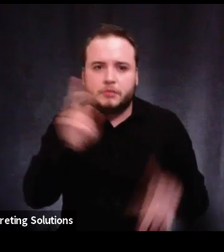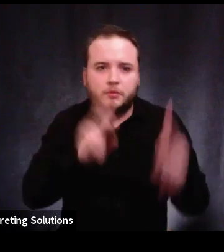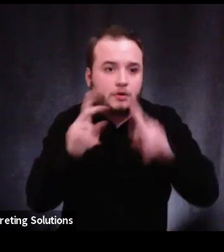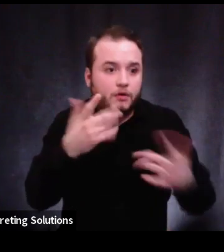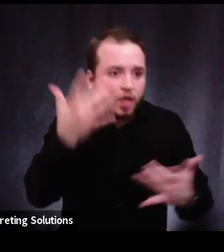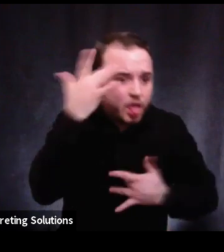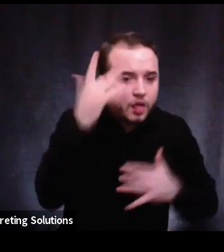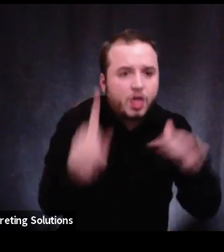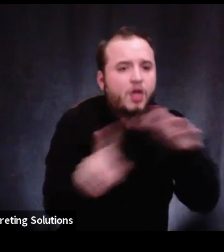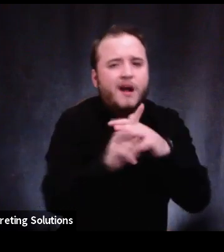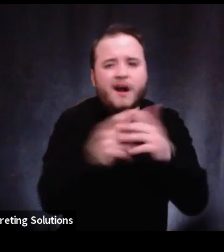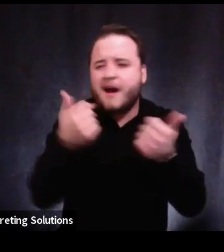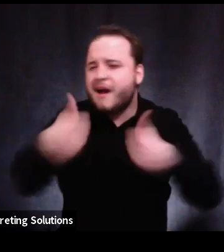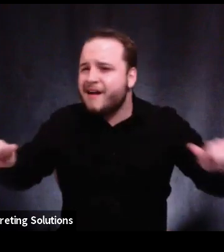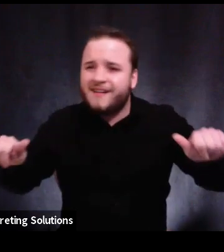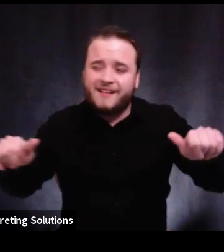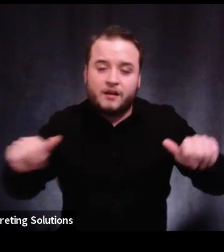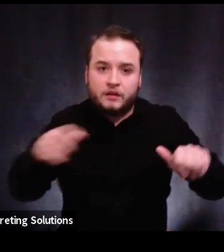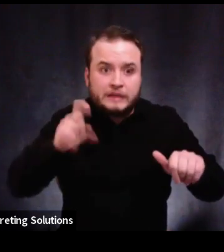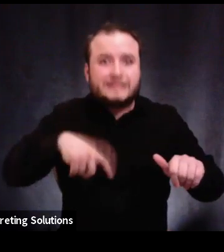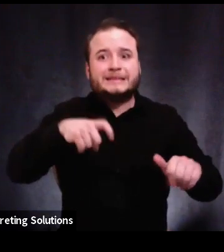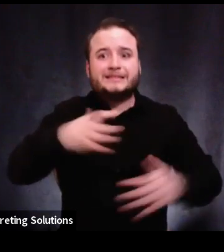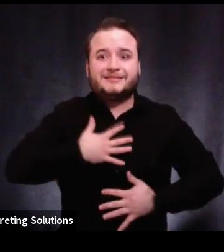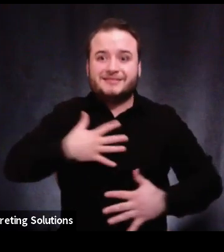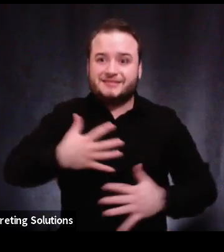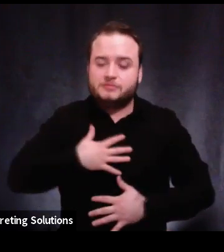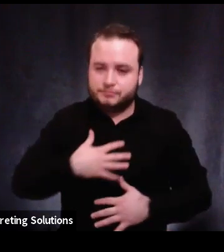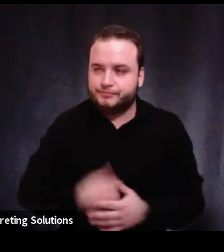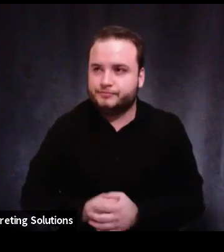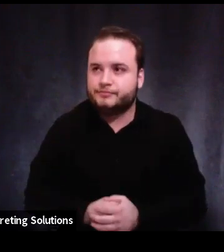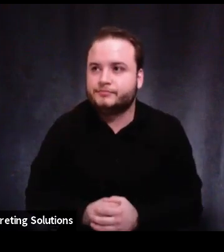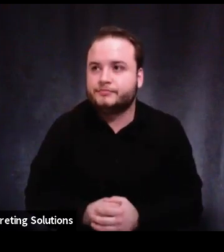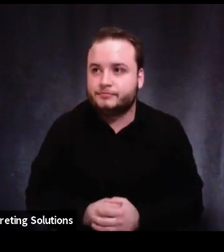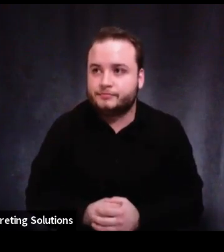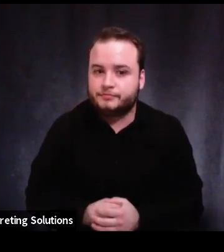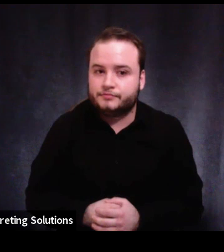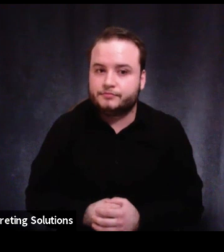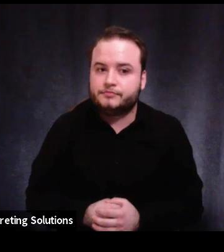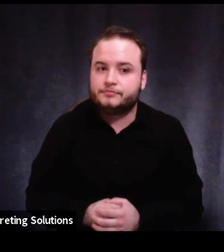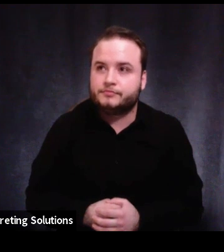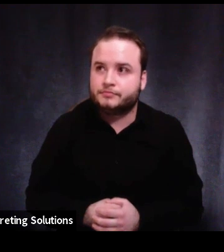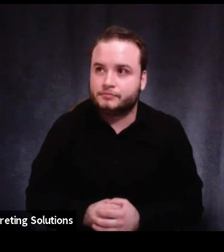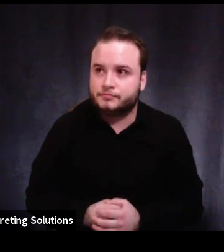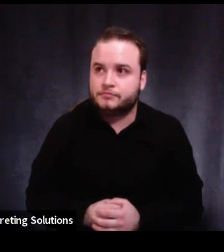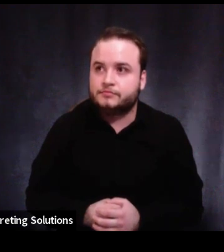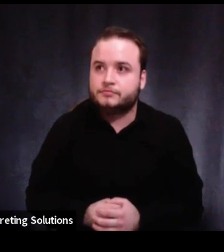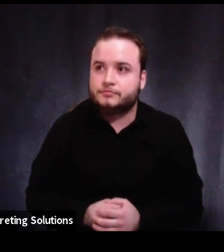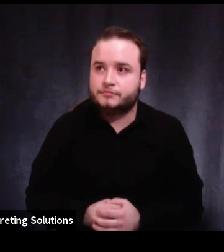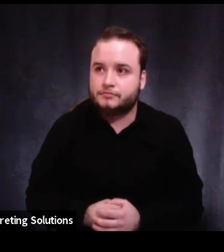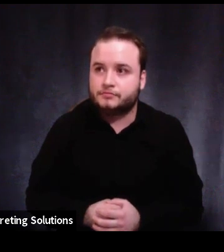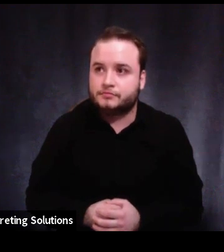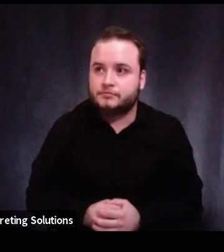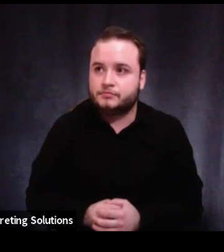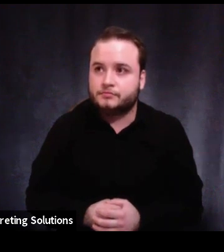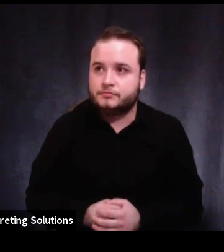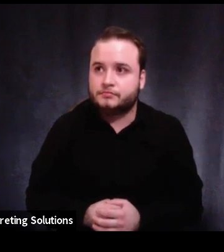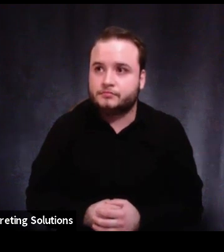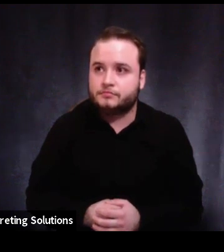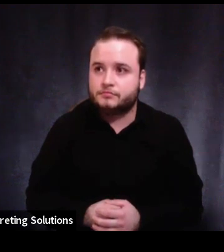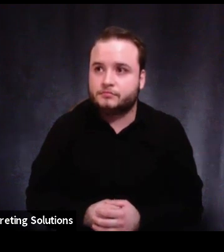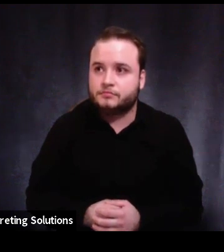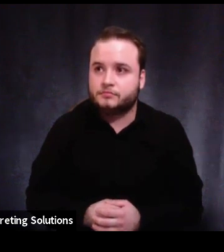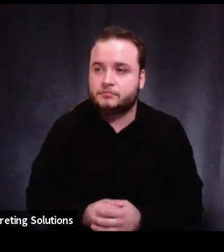model, we've made a very blunt assumption to say about 500 of the surge capacity that we are planning for right now for